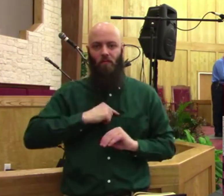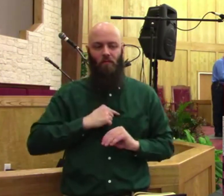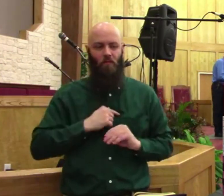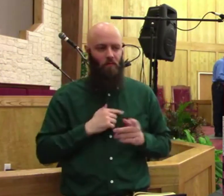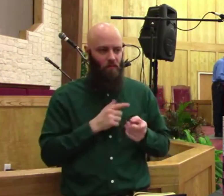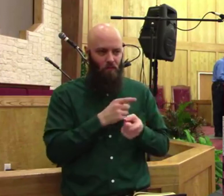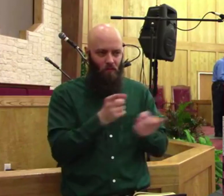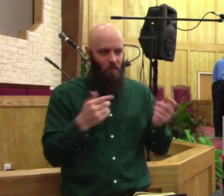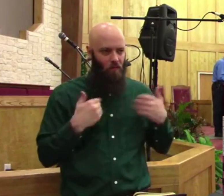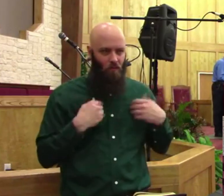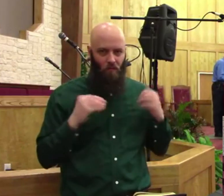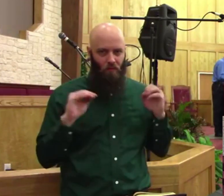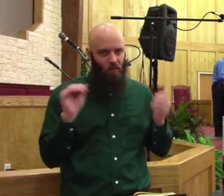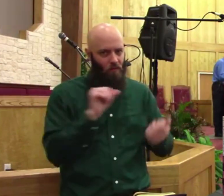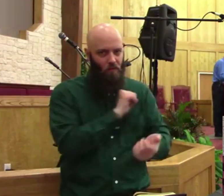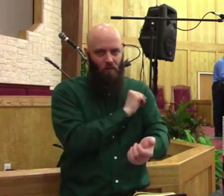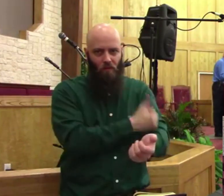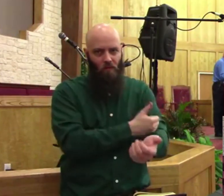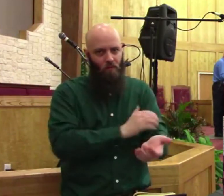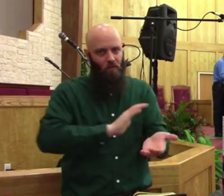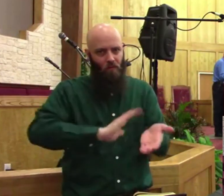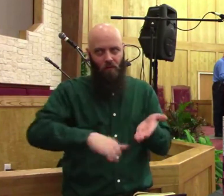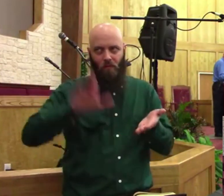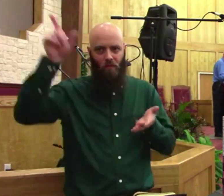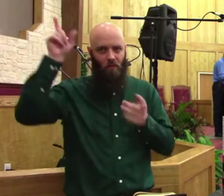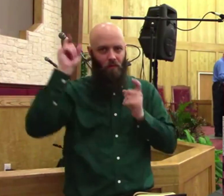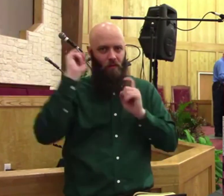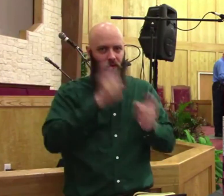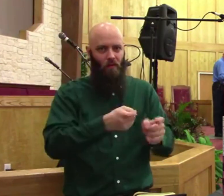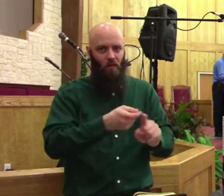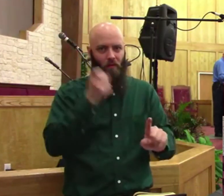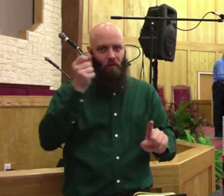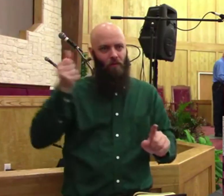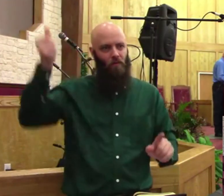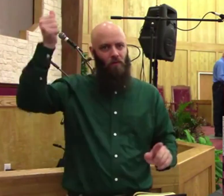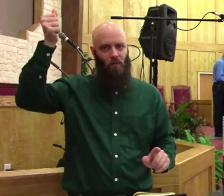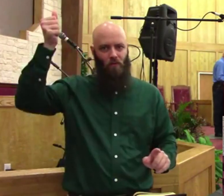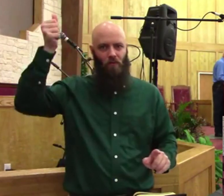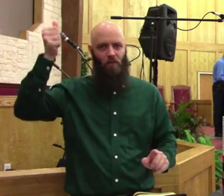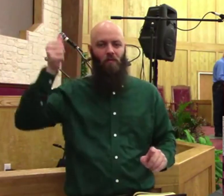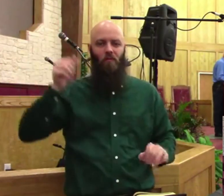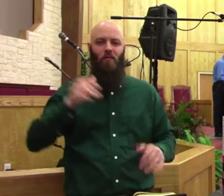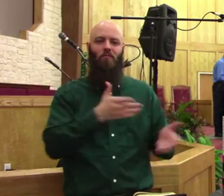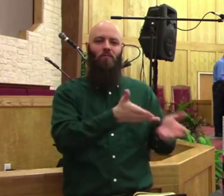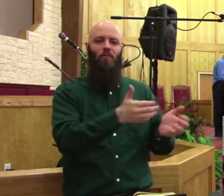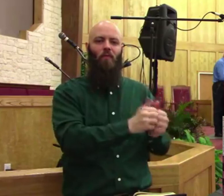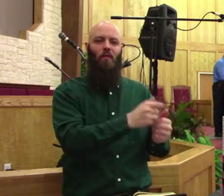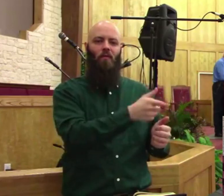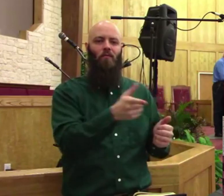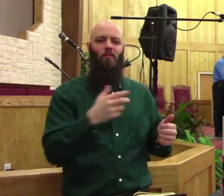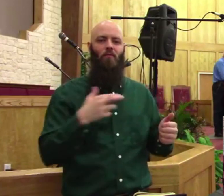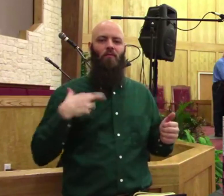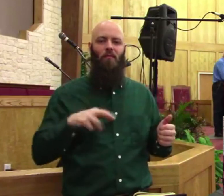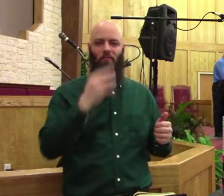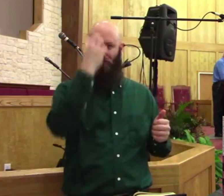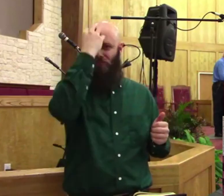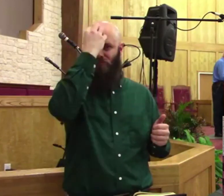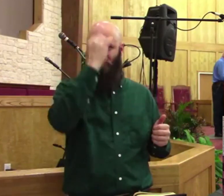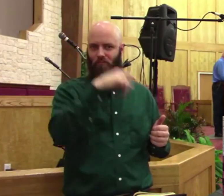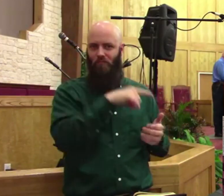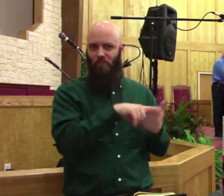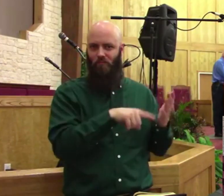authority unless it had been given to you from another, as he talks to the religious leaders.